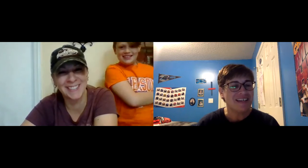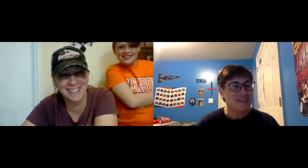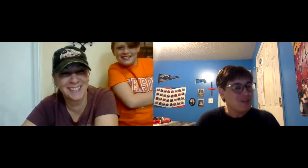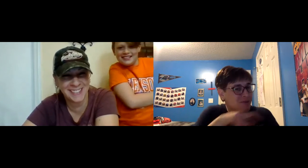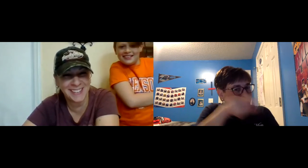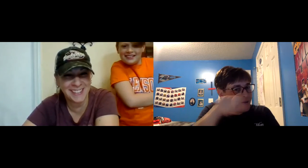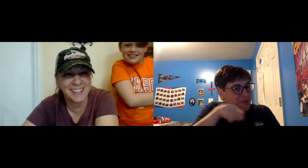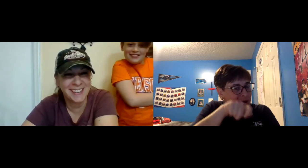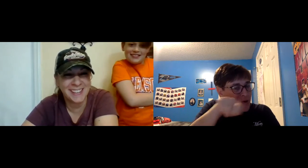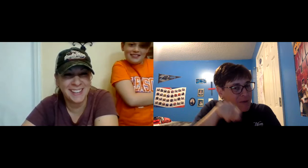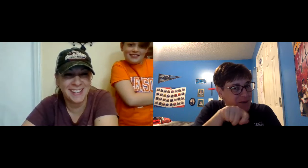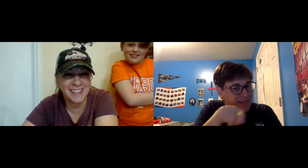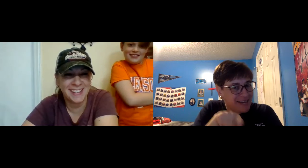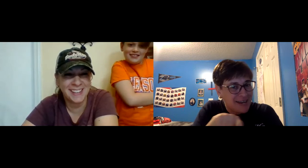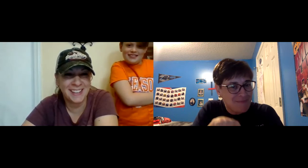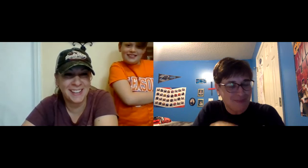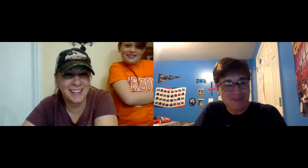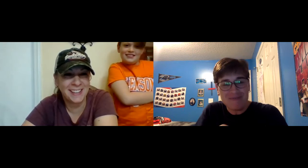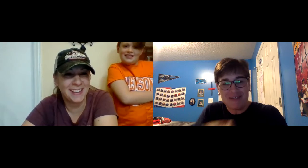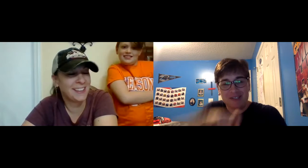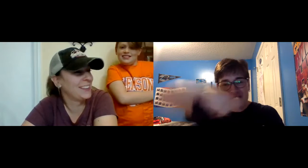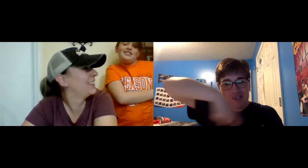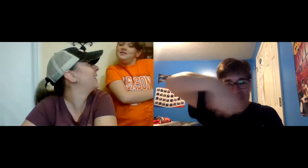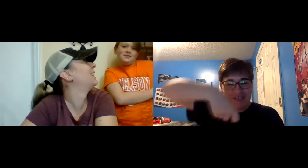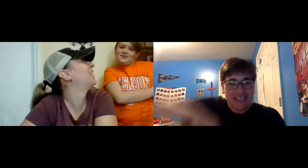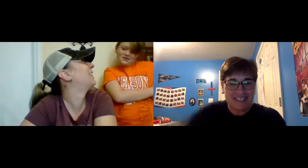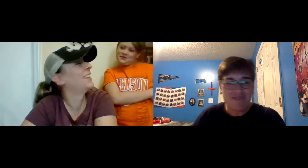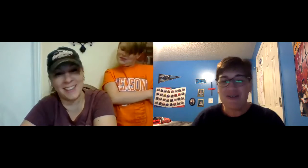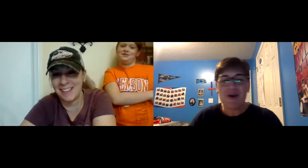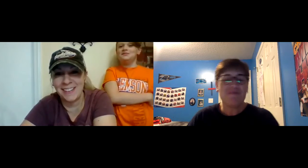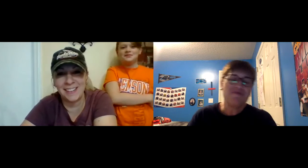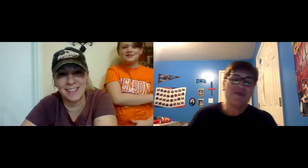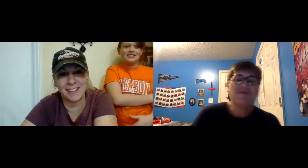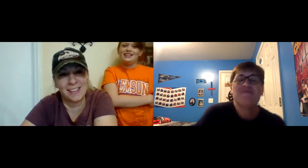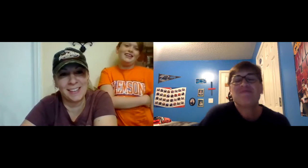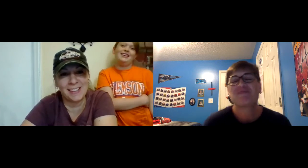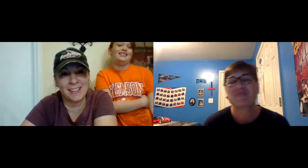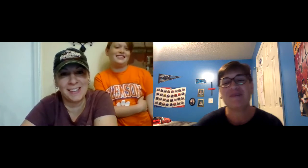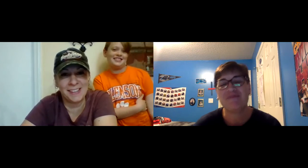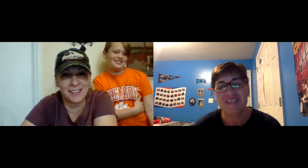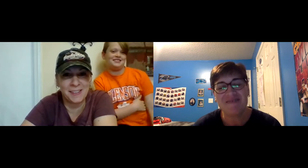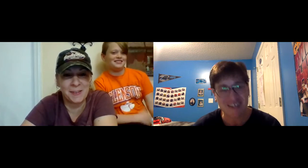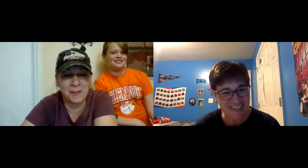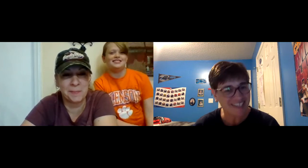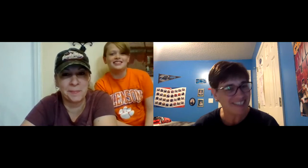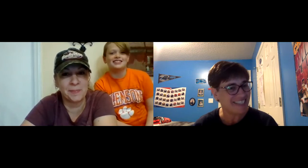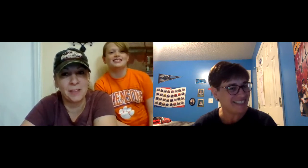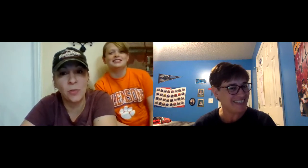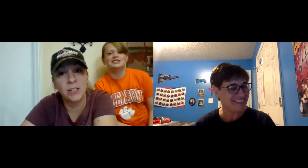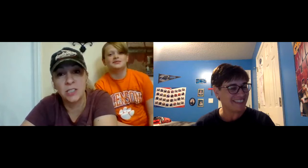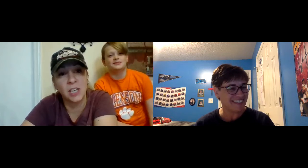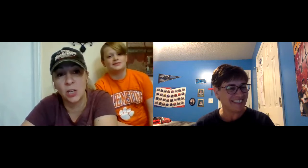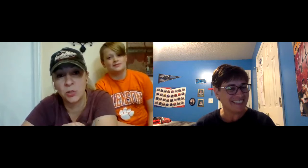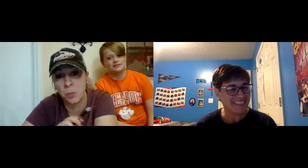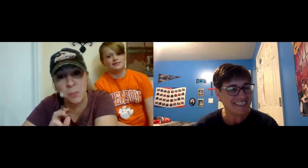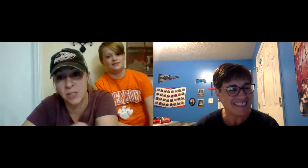oh, yeah. Do you put a little bit of Cool Whip on top, or a little bit of that stuff? No? Yep. Very good. That And sounds that